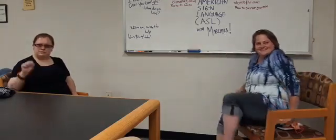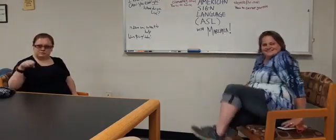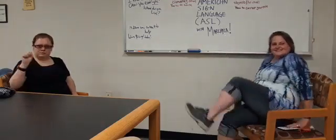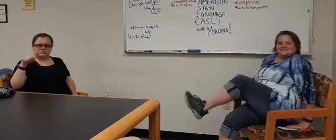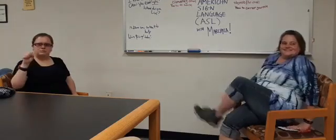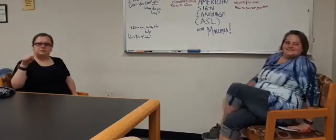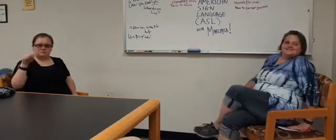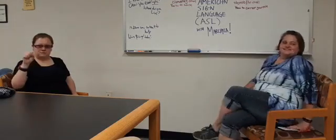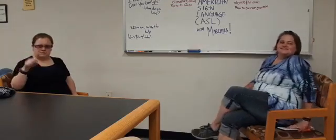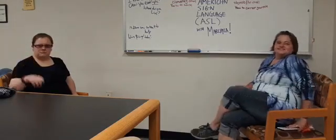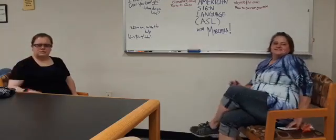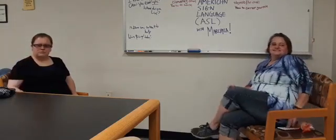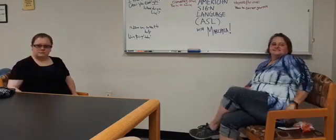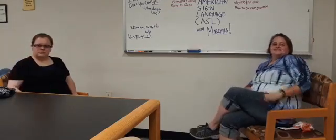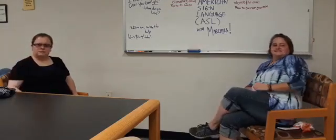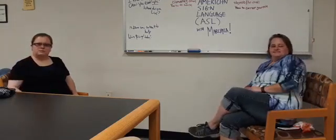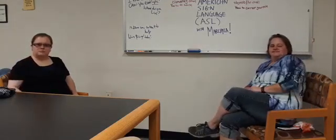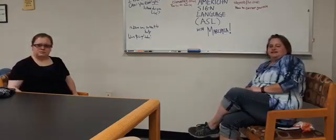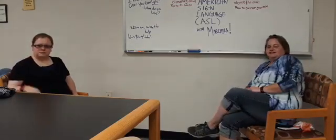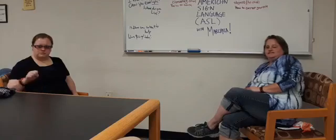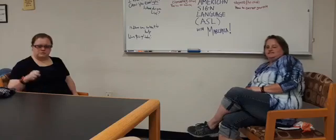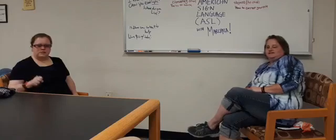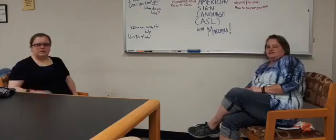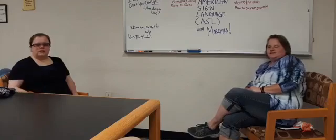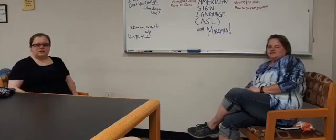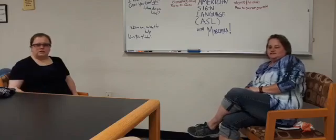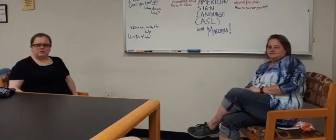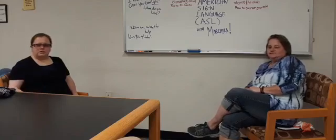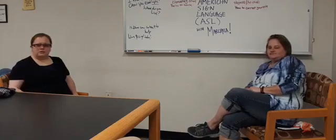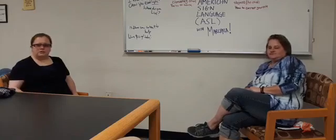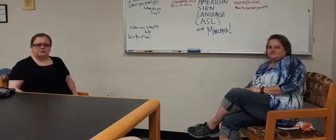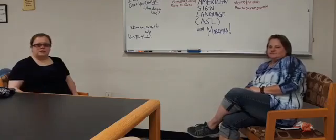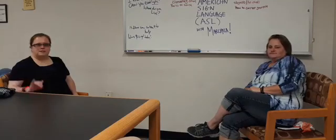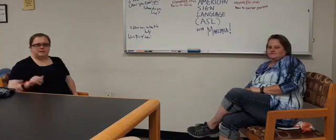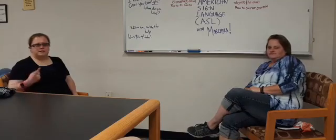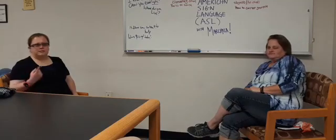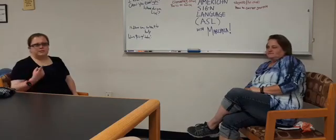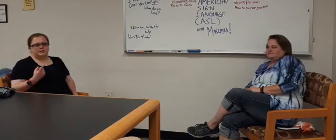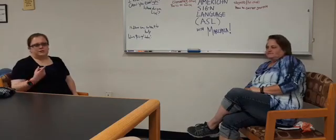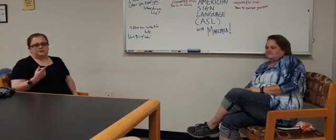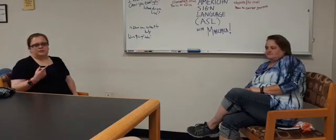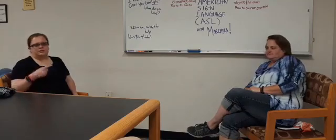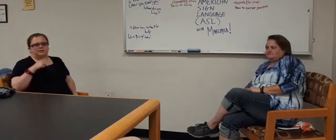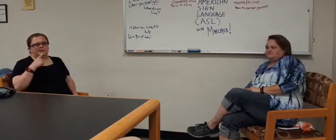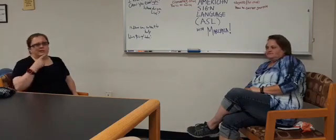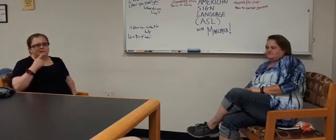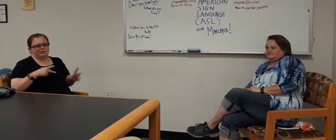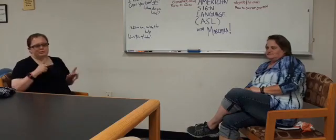is pushed back and we just put it in a circle. Yeah. Mhm. And okay. Because that's something that the hearing people